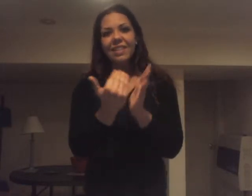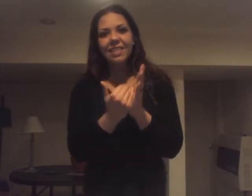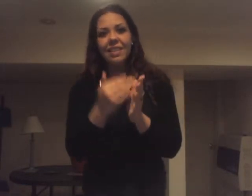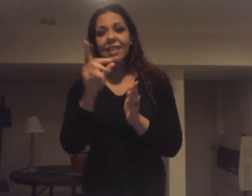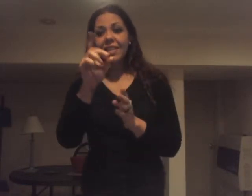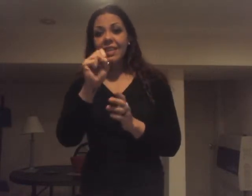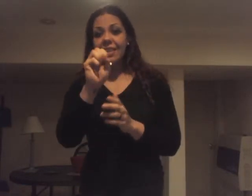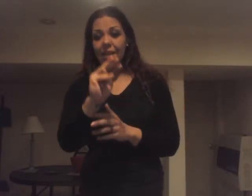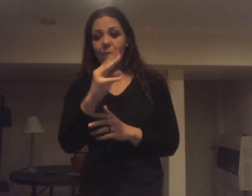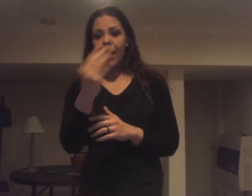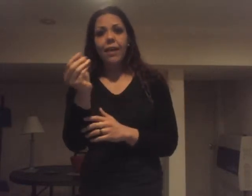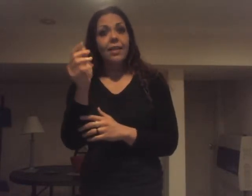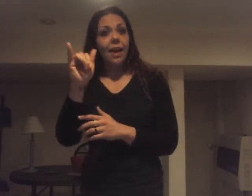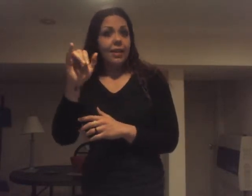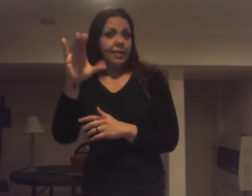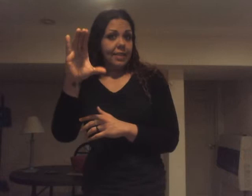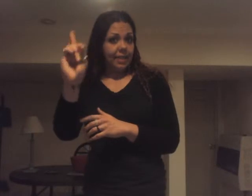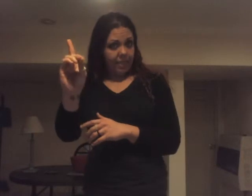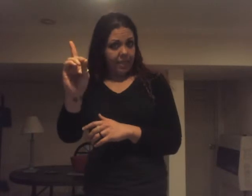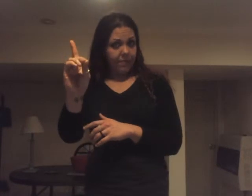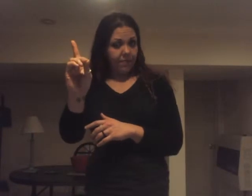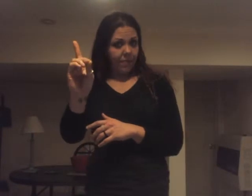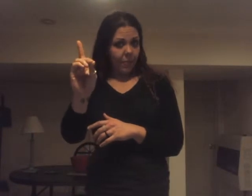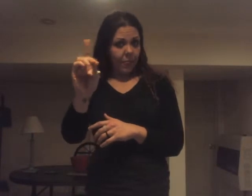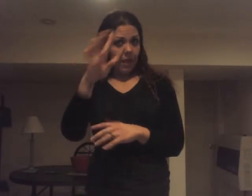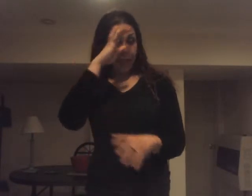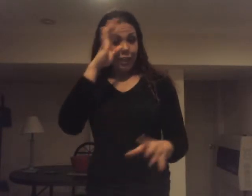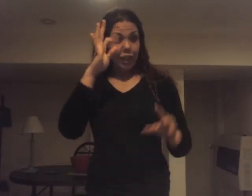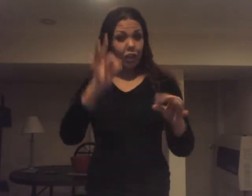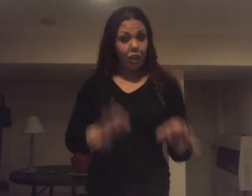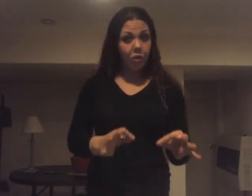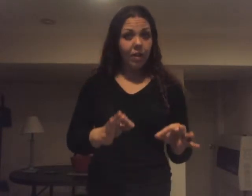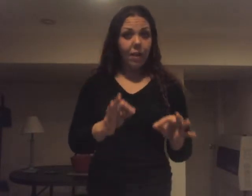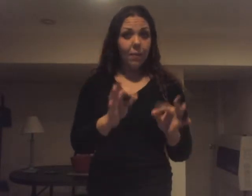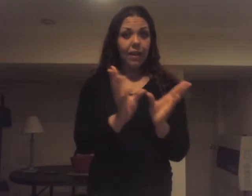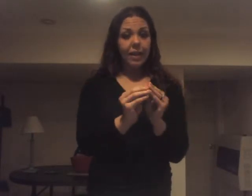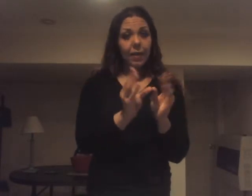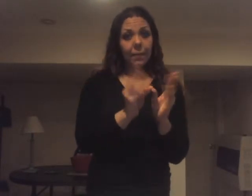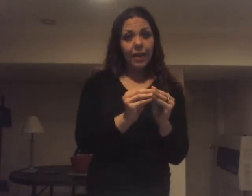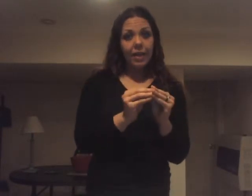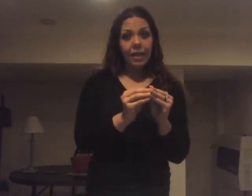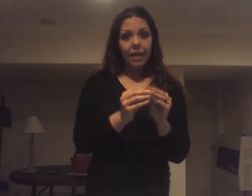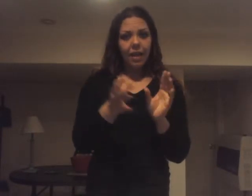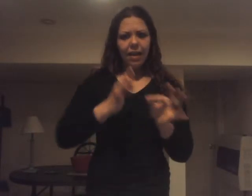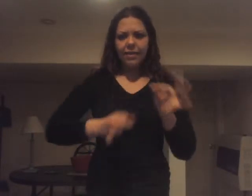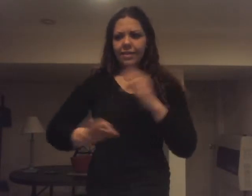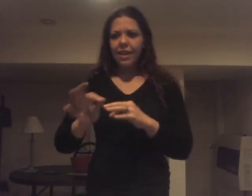the ICD. They are determined by consensus or committee rather than any form of psychometric